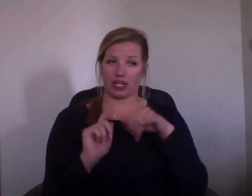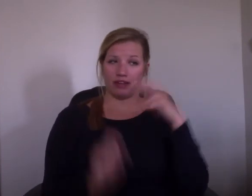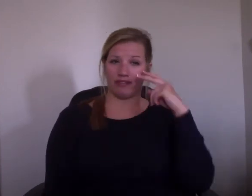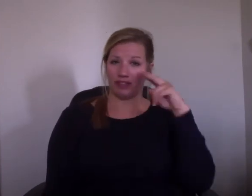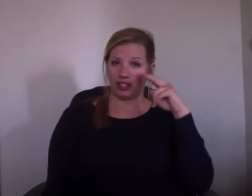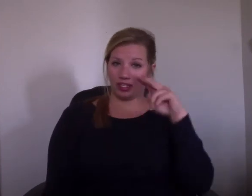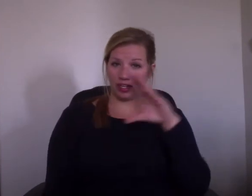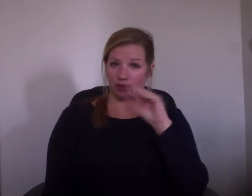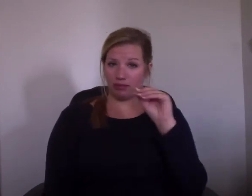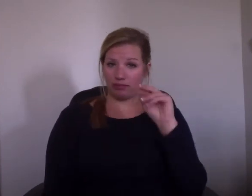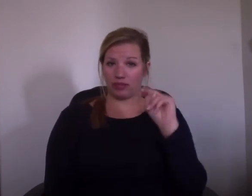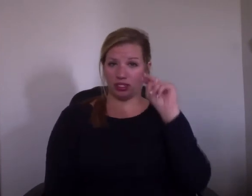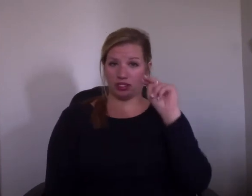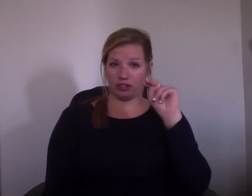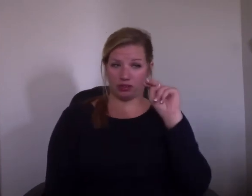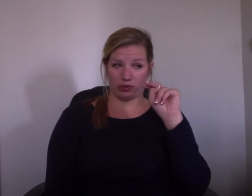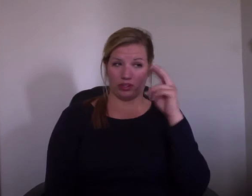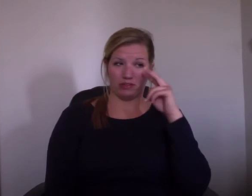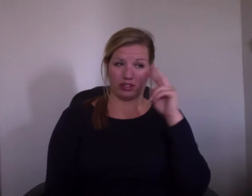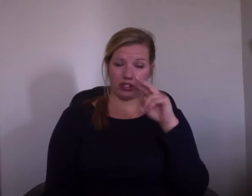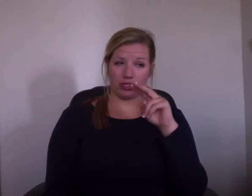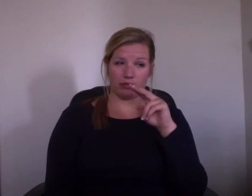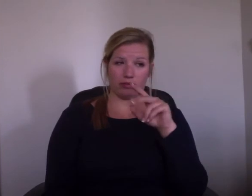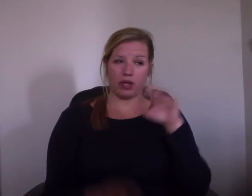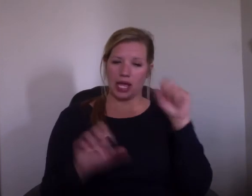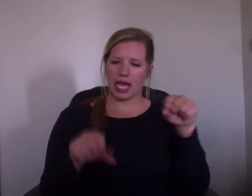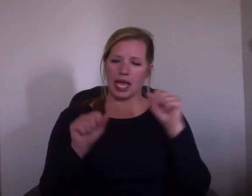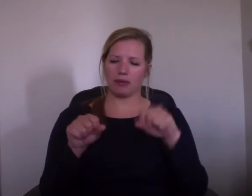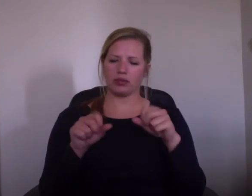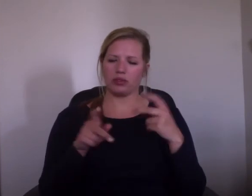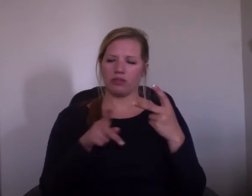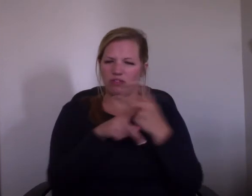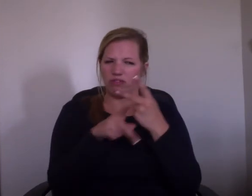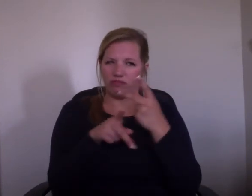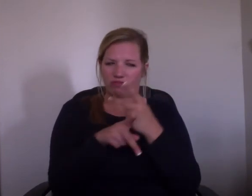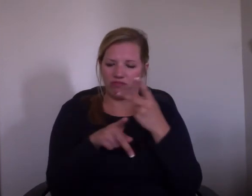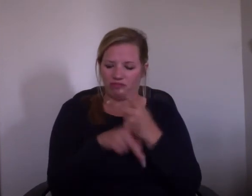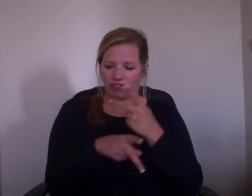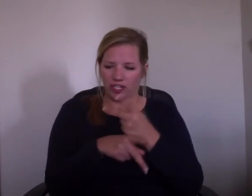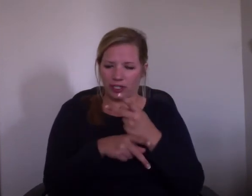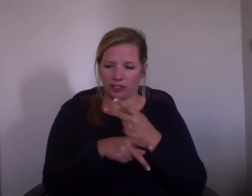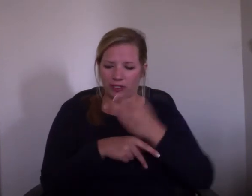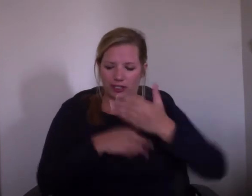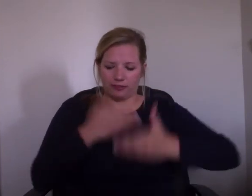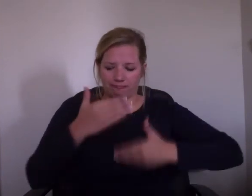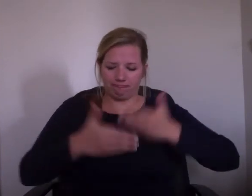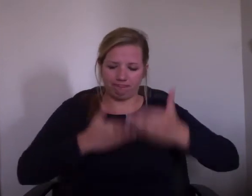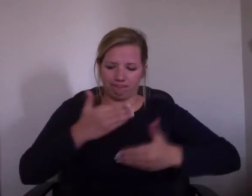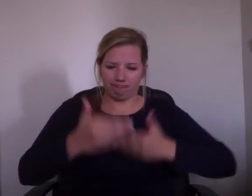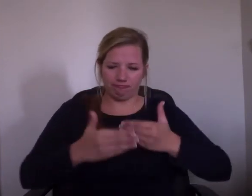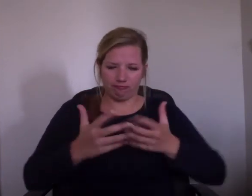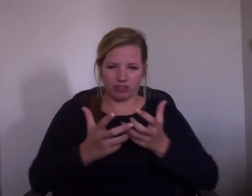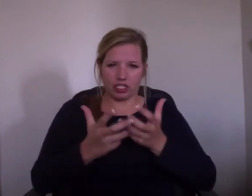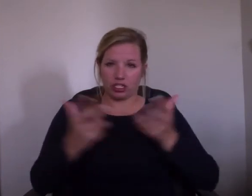North were able to coordinate over a long period of time a lot of troops